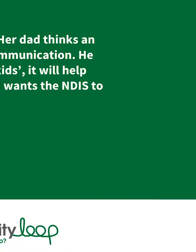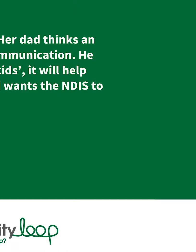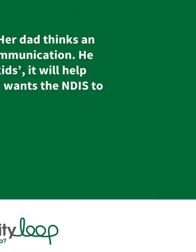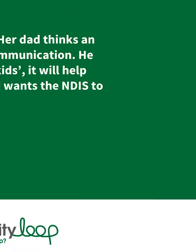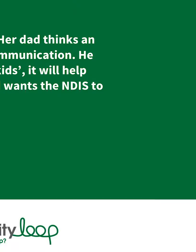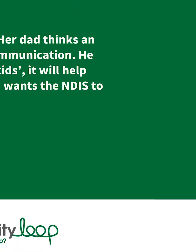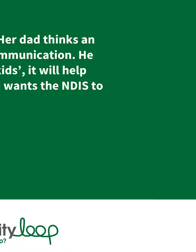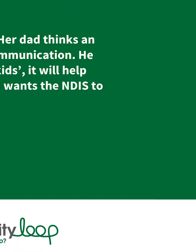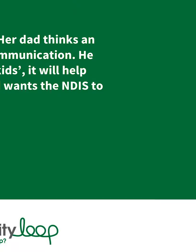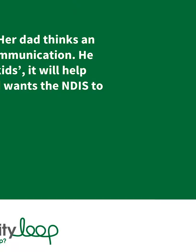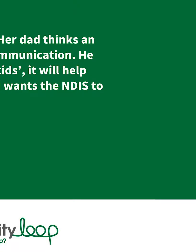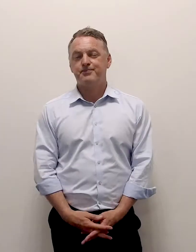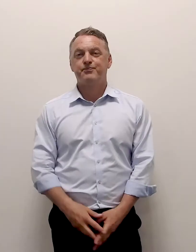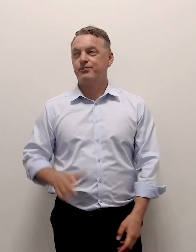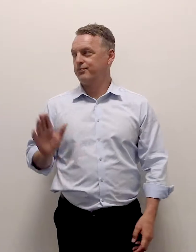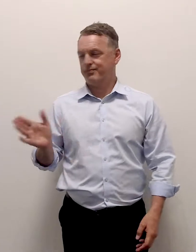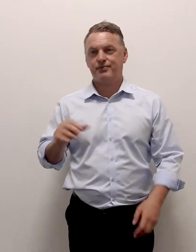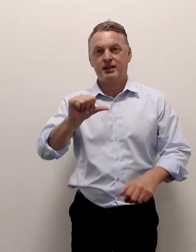Image of exercise card being read.